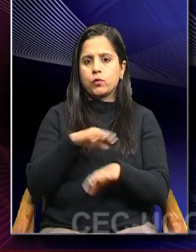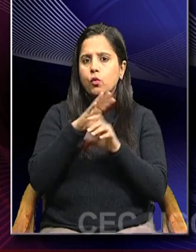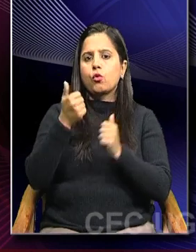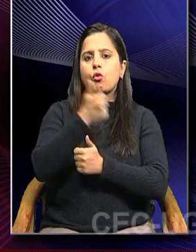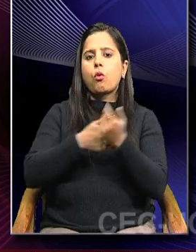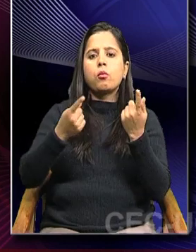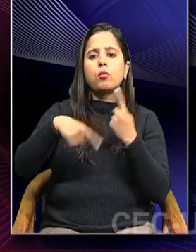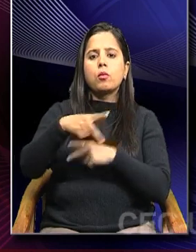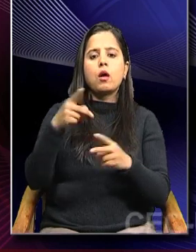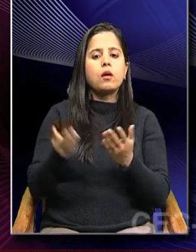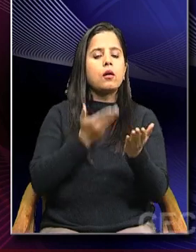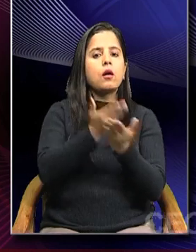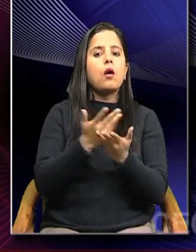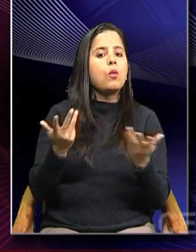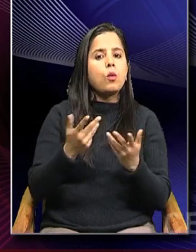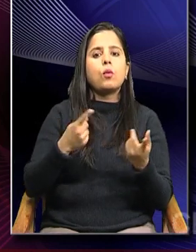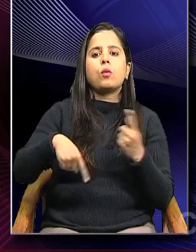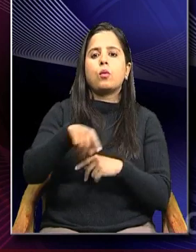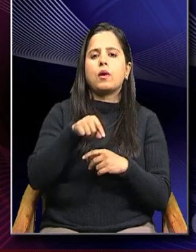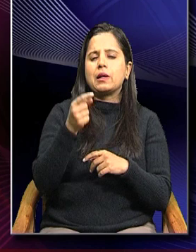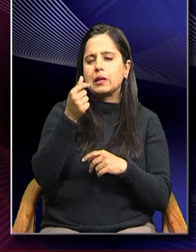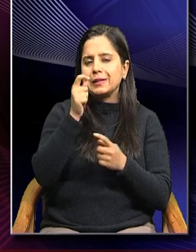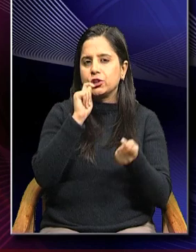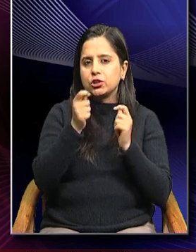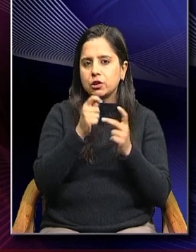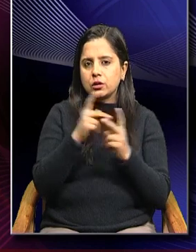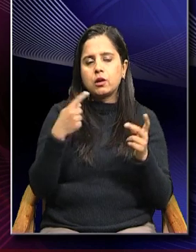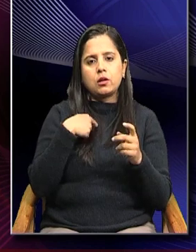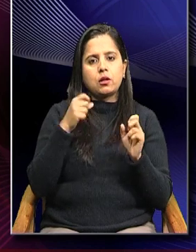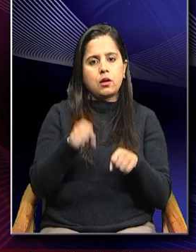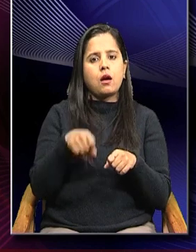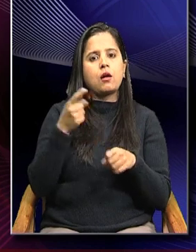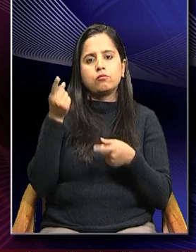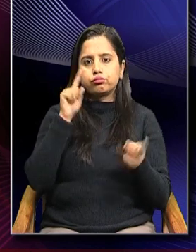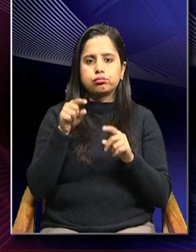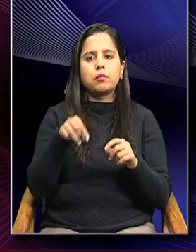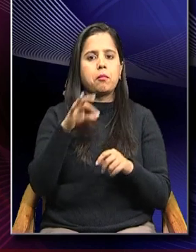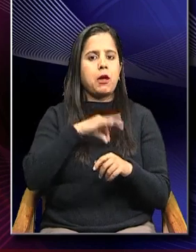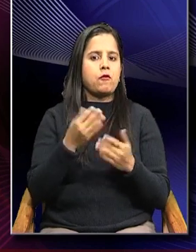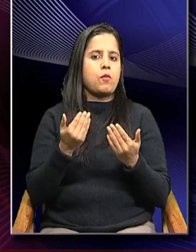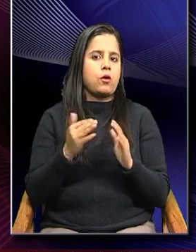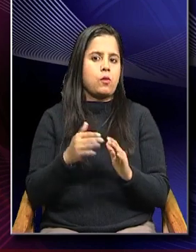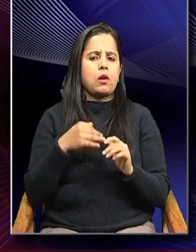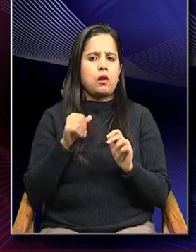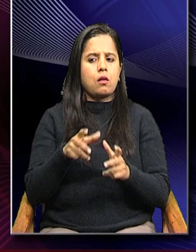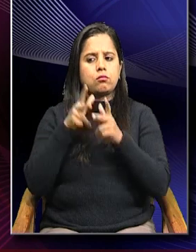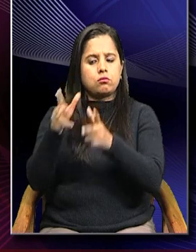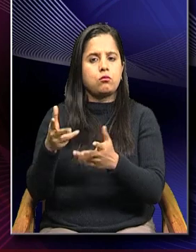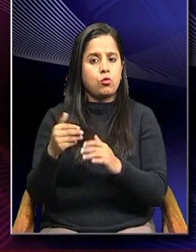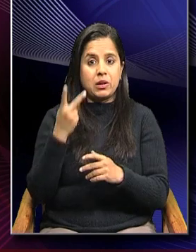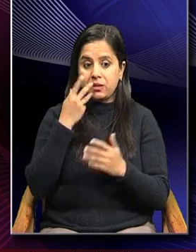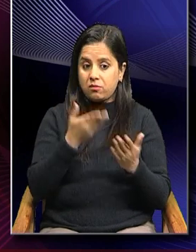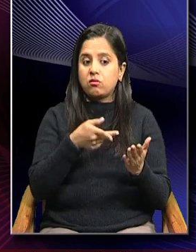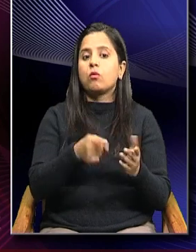competitors are offering, by making a minor change, I can create a strategic advantage. I can tell my customers that, see, this